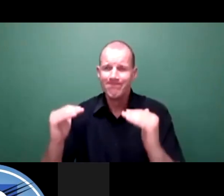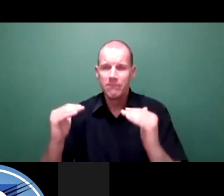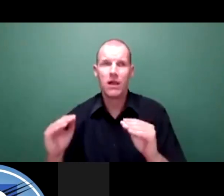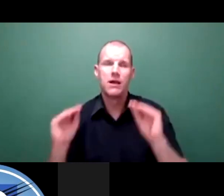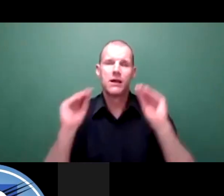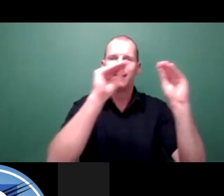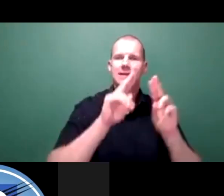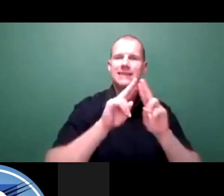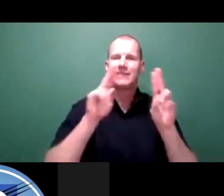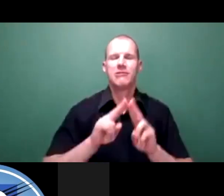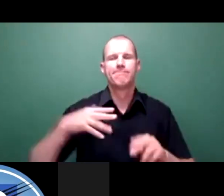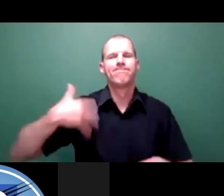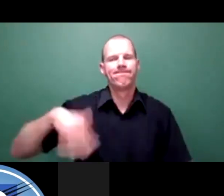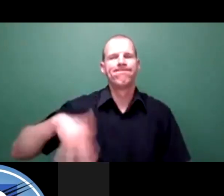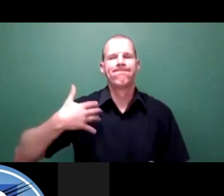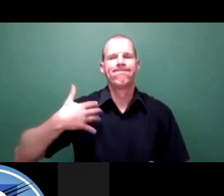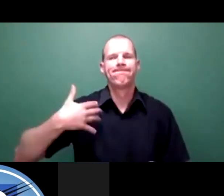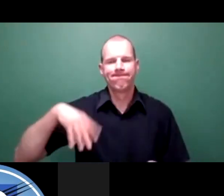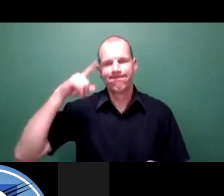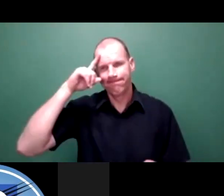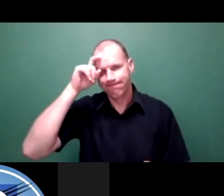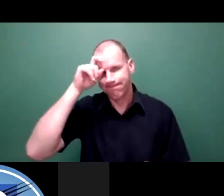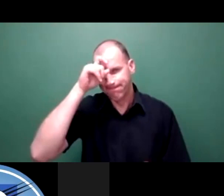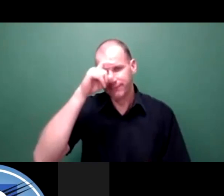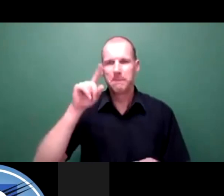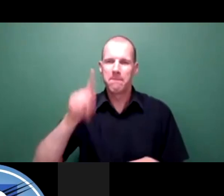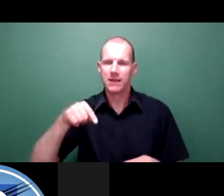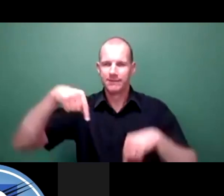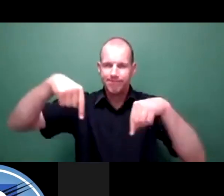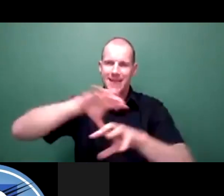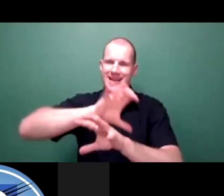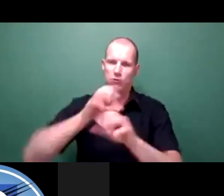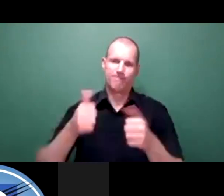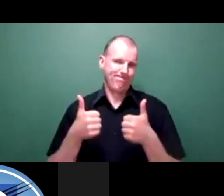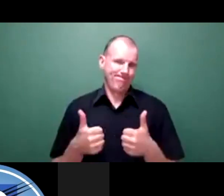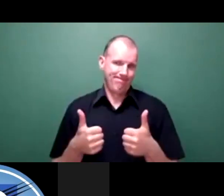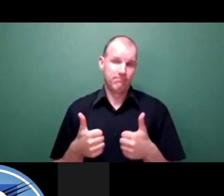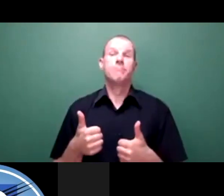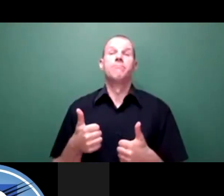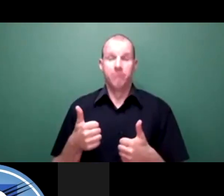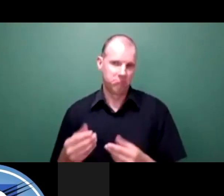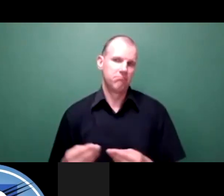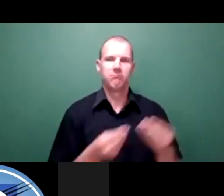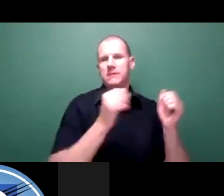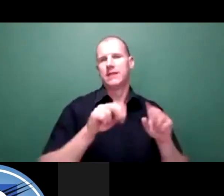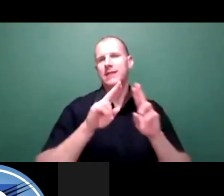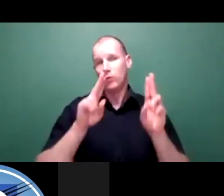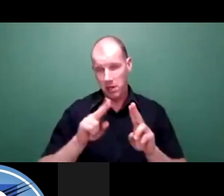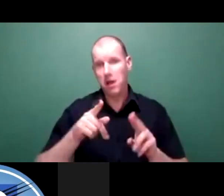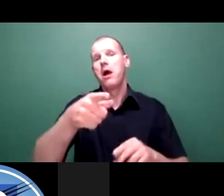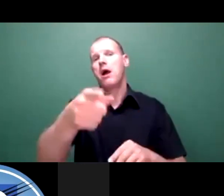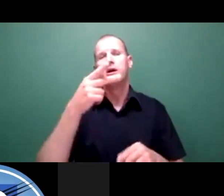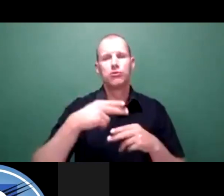well. But if you do not have enough experience, then if you go to international